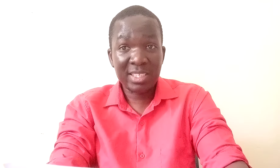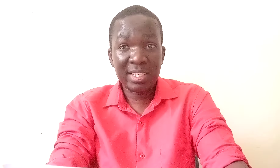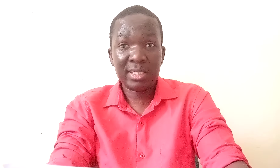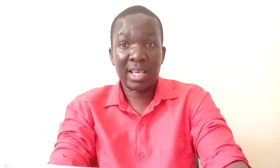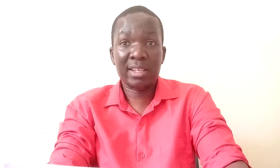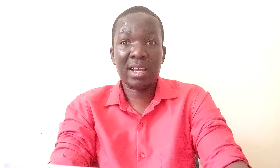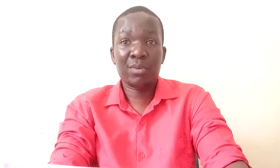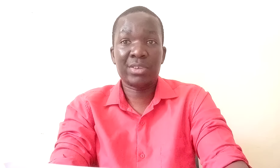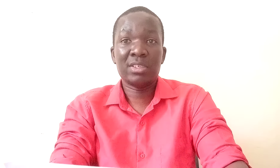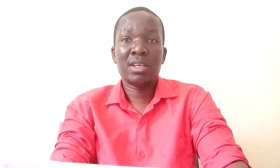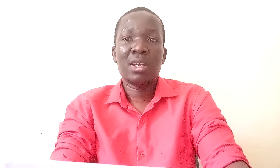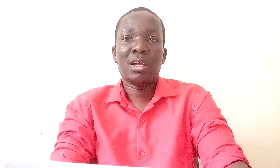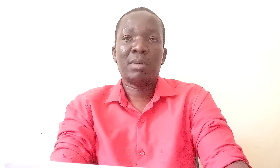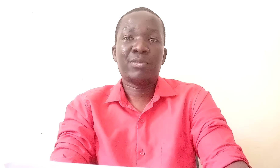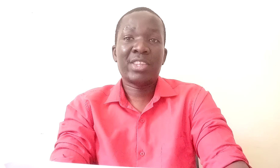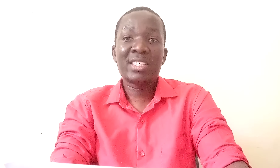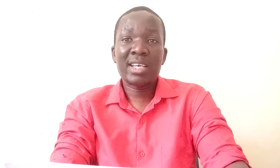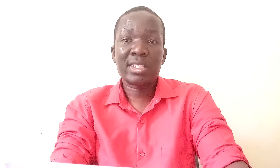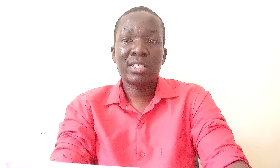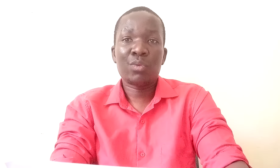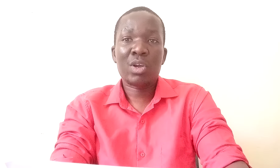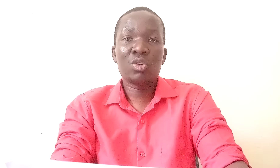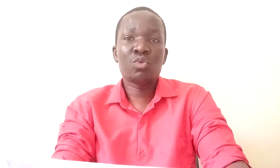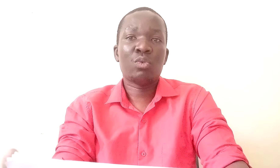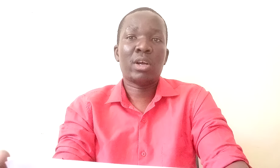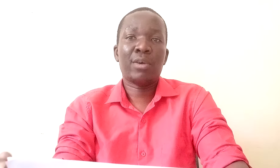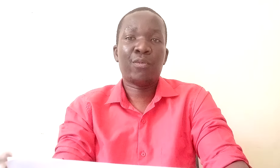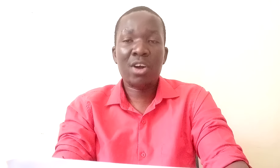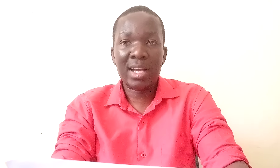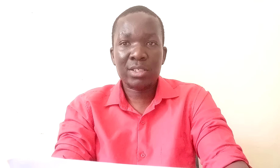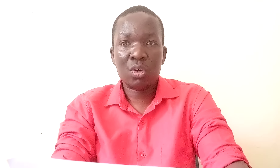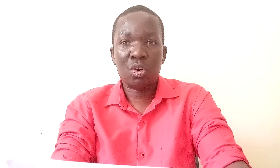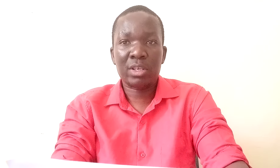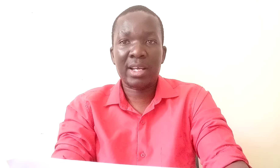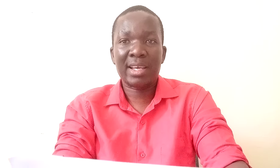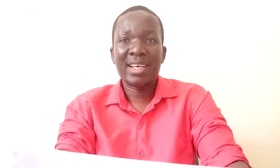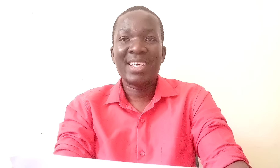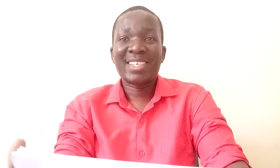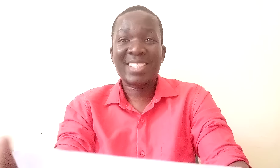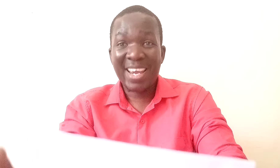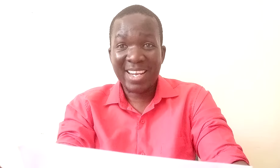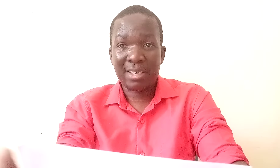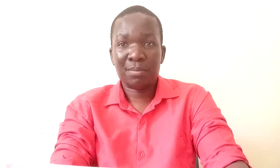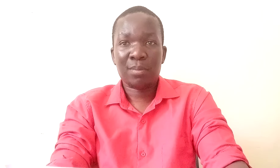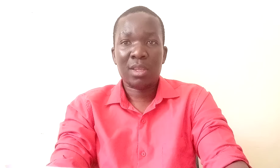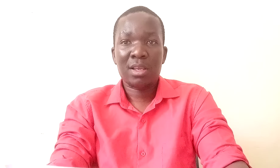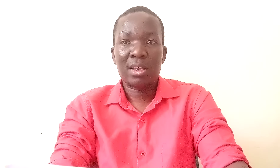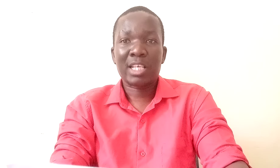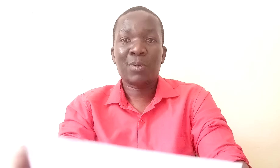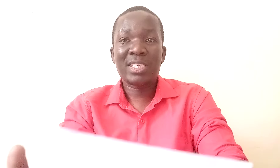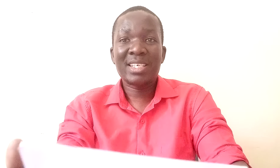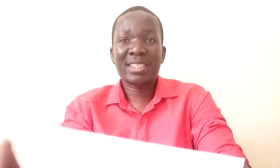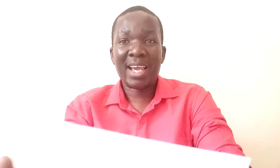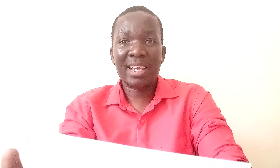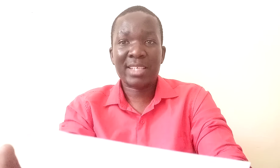expressing sign language. But for this case, we are going to focus on signing, expressing sign